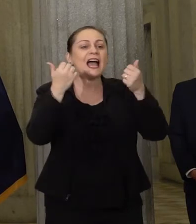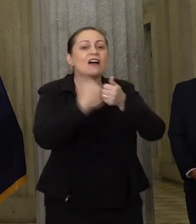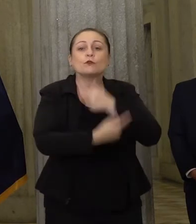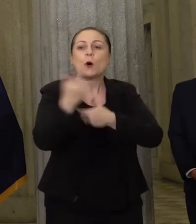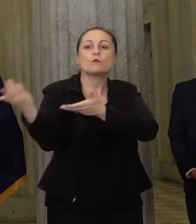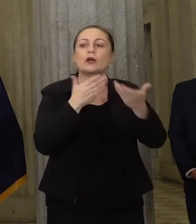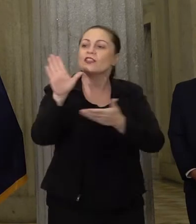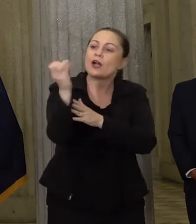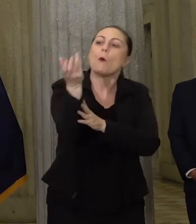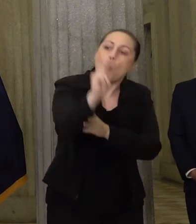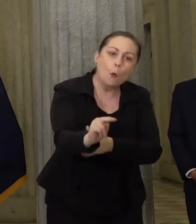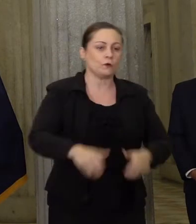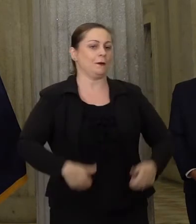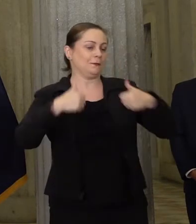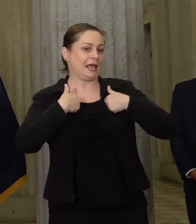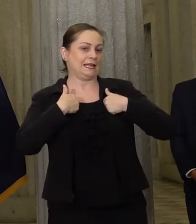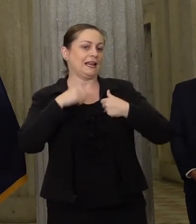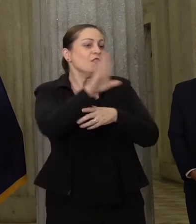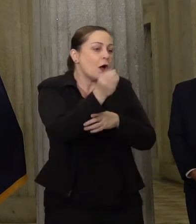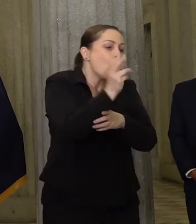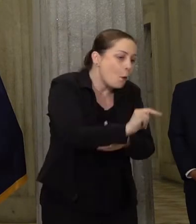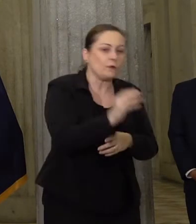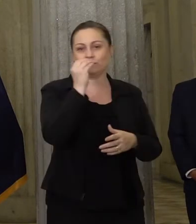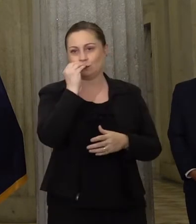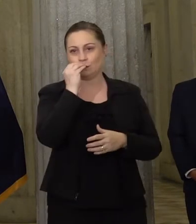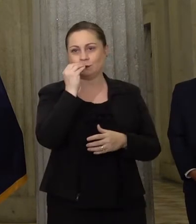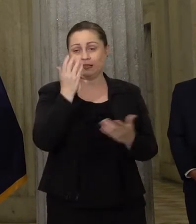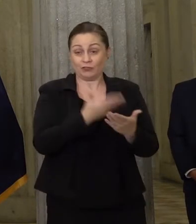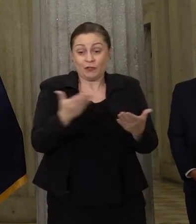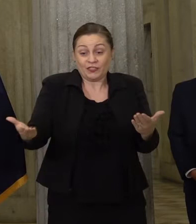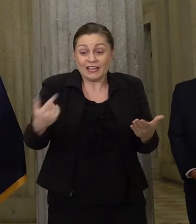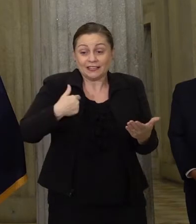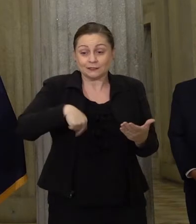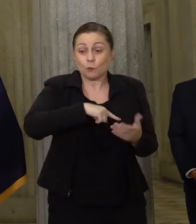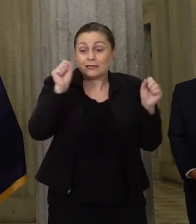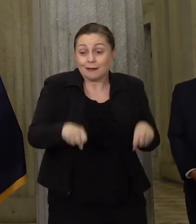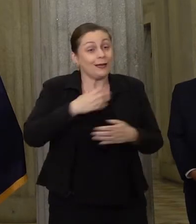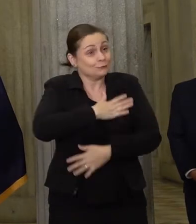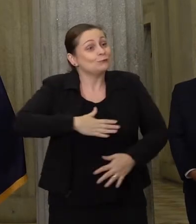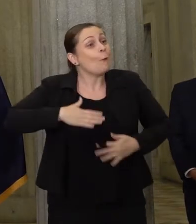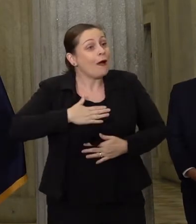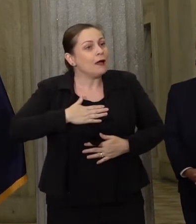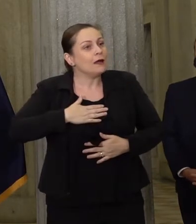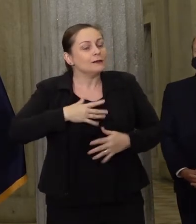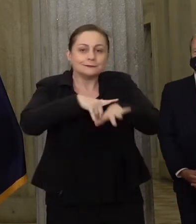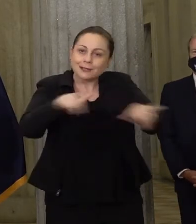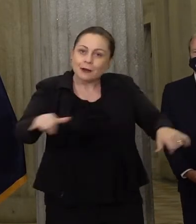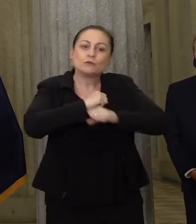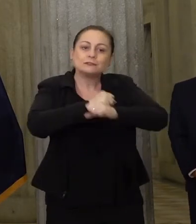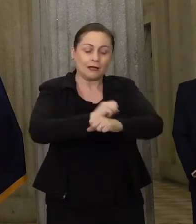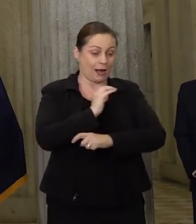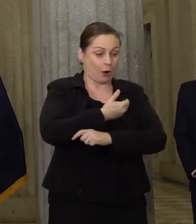blanket, have everybody bring their own food. There are things that we can do to enjoy everyday life while protecting ourselves